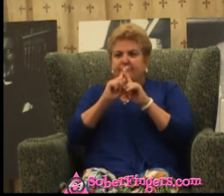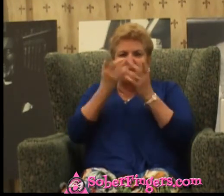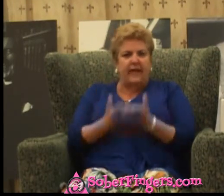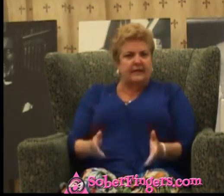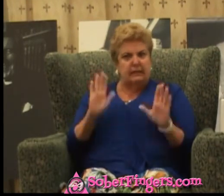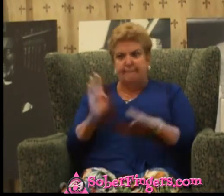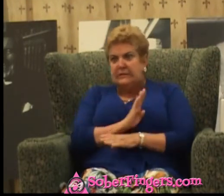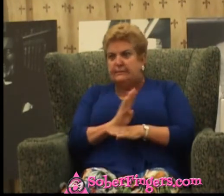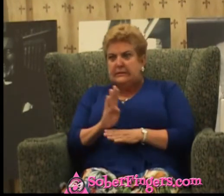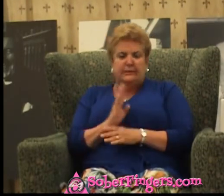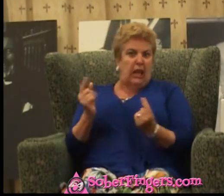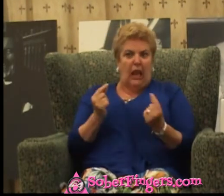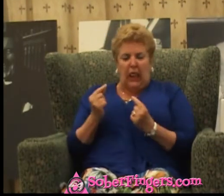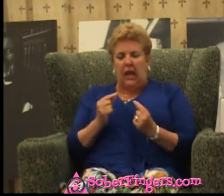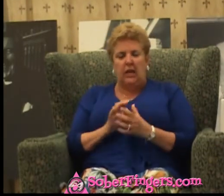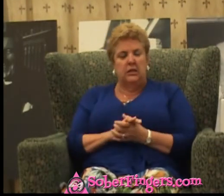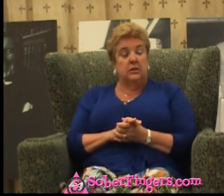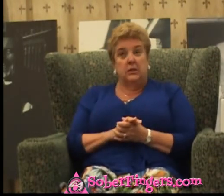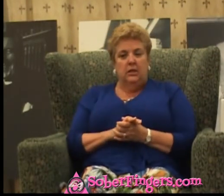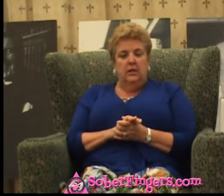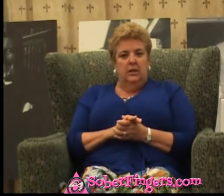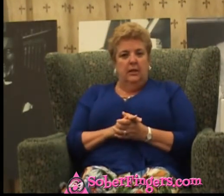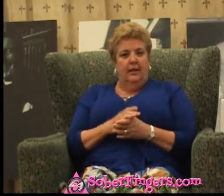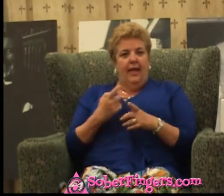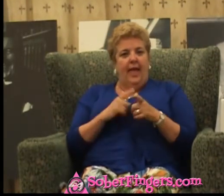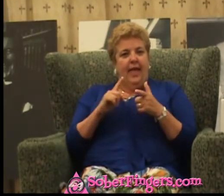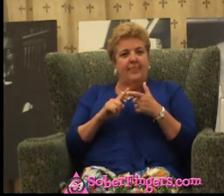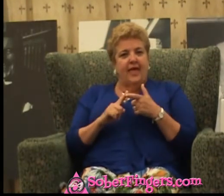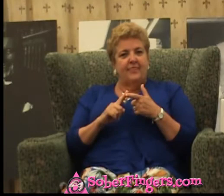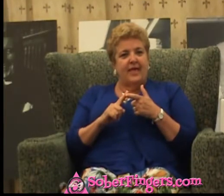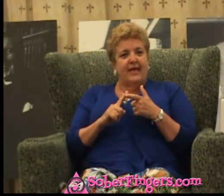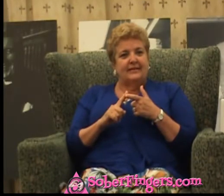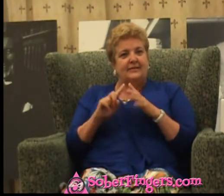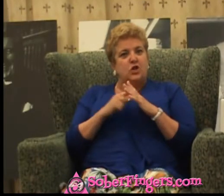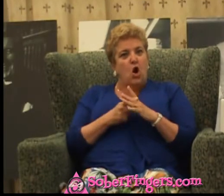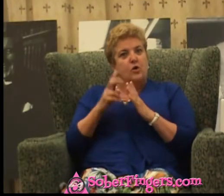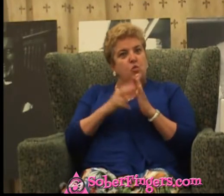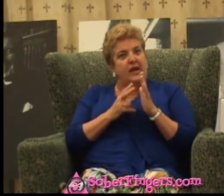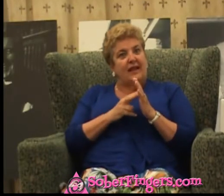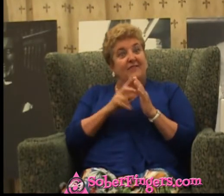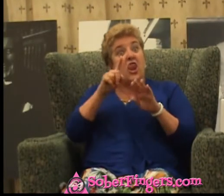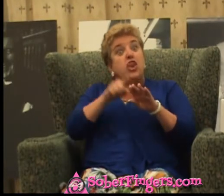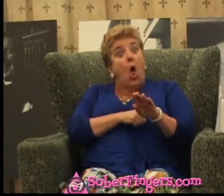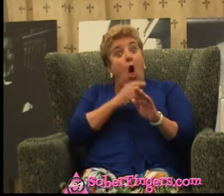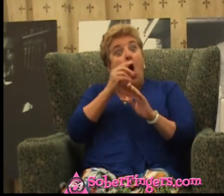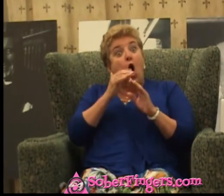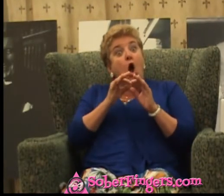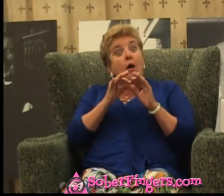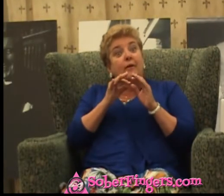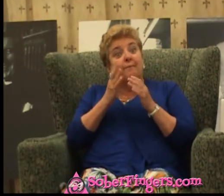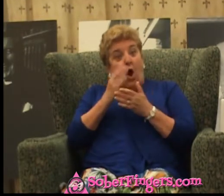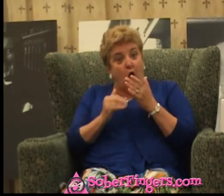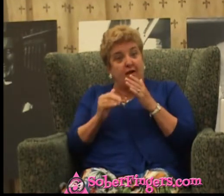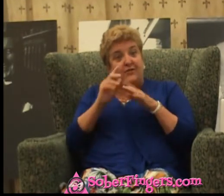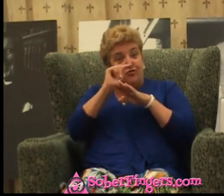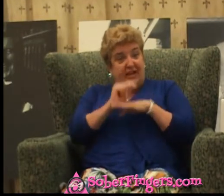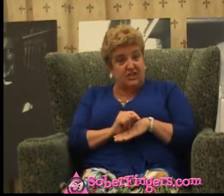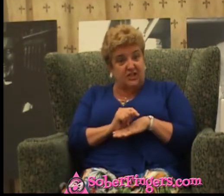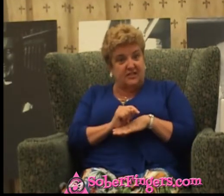And then they're reading the long form of the traditions. So one time Clancy was coming to D.C. and we